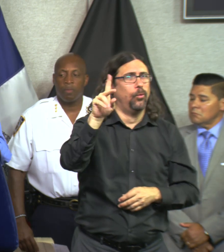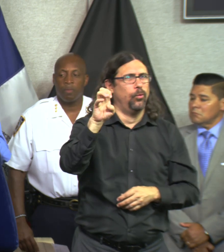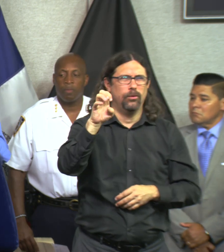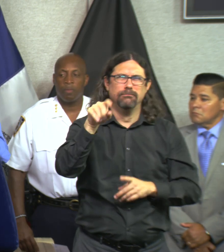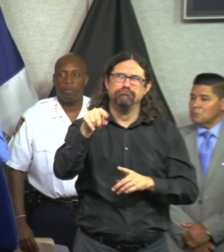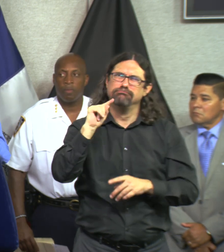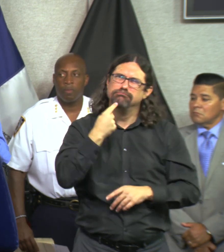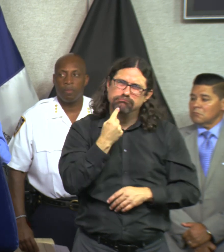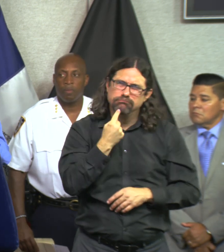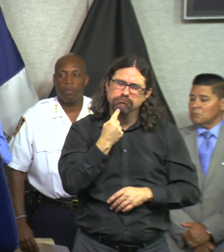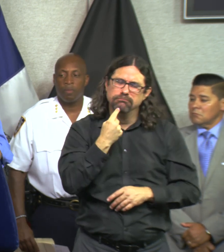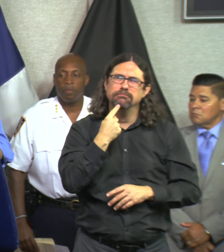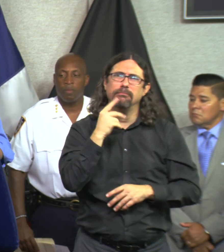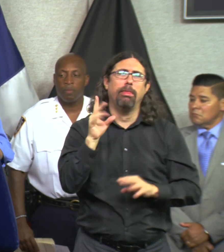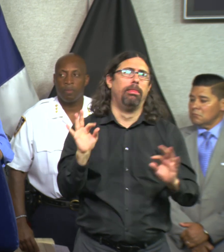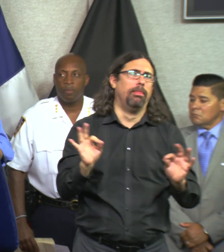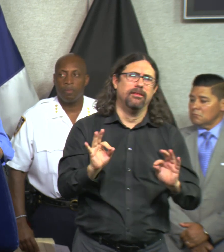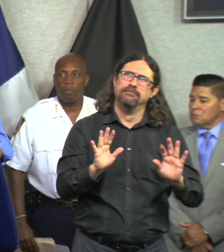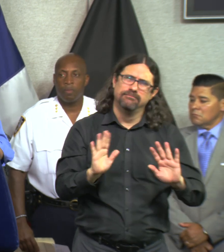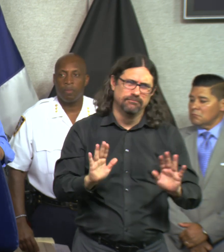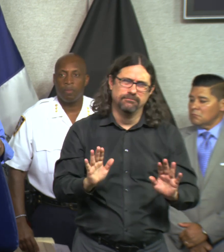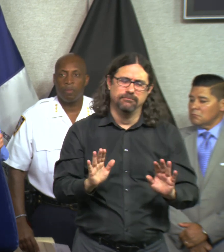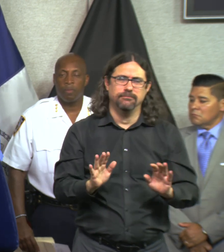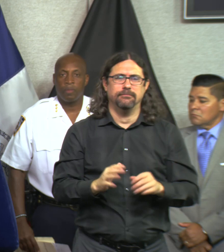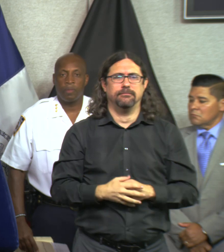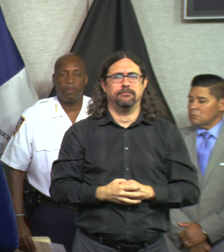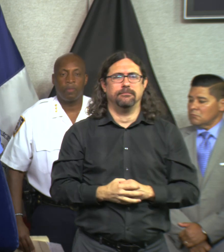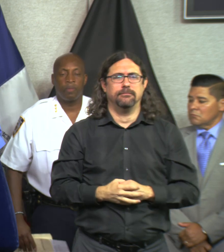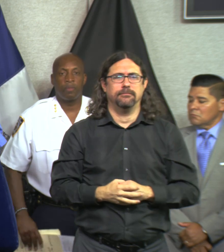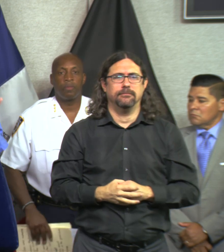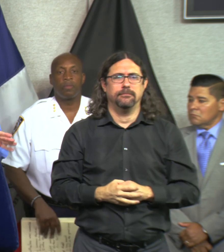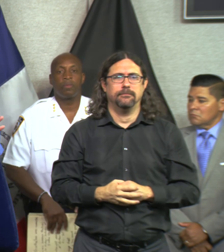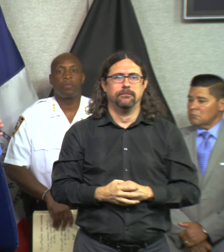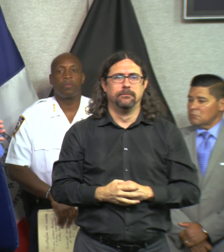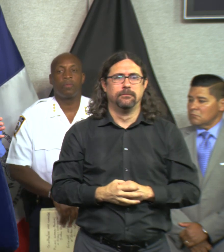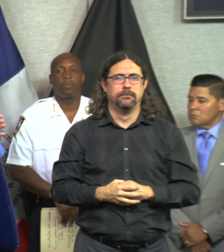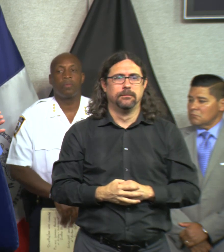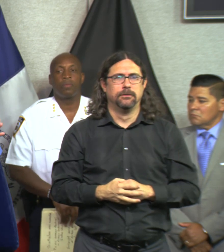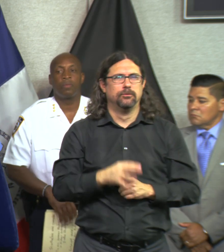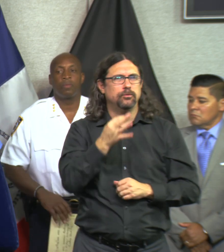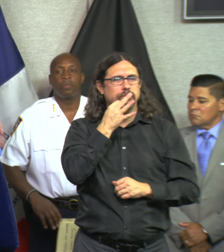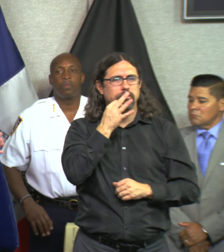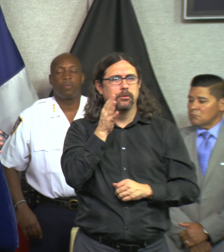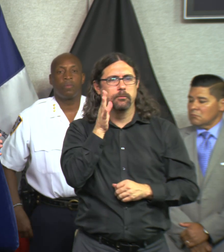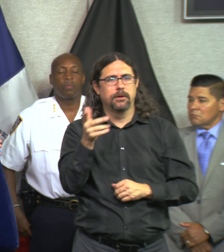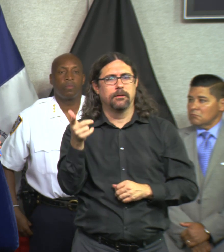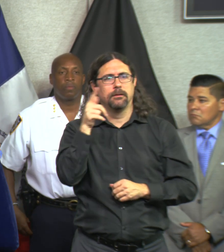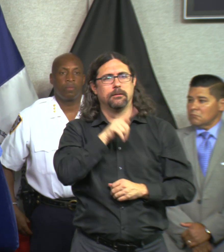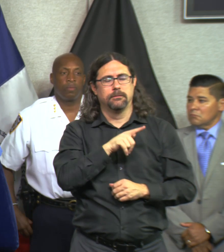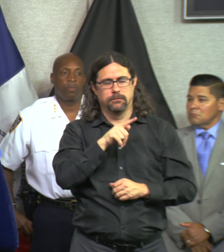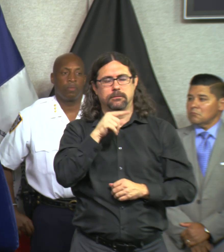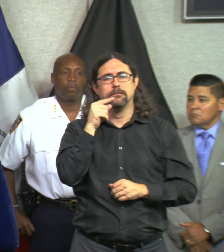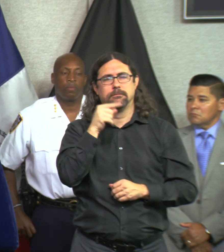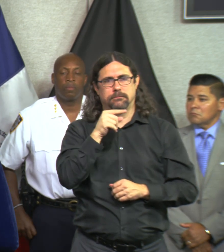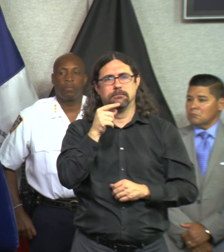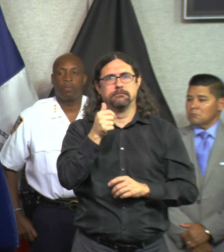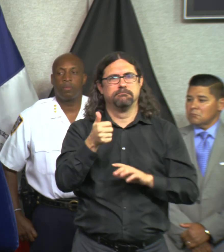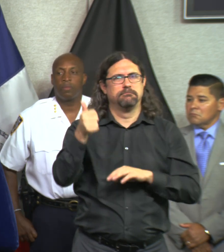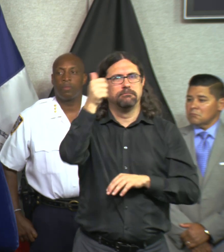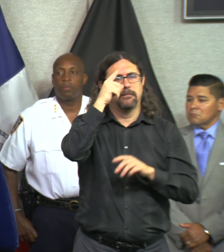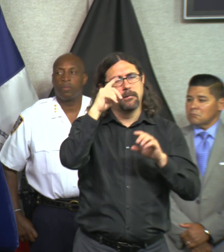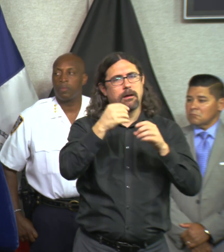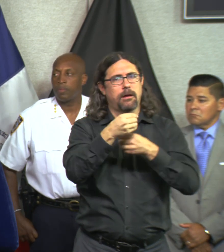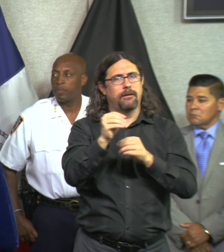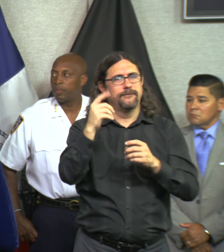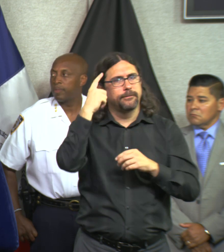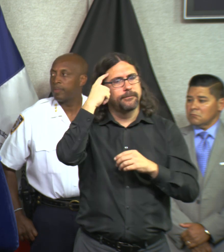happening, trouble breathing, rapid heartbeat, you feel dizzy, you feel nauseated, call 911 right away. Don't risk it. It could be heat stroke. It can